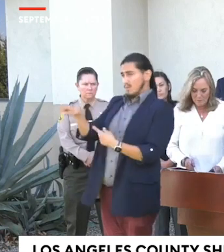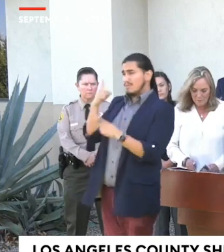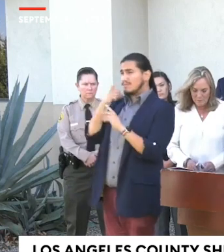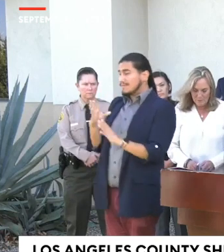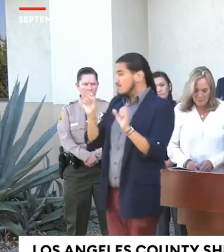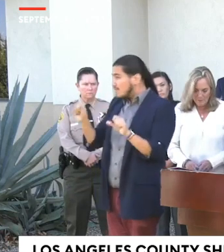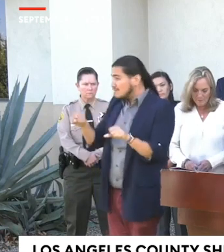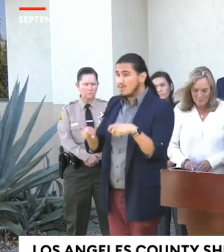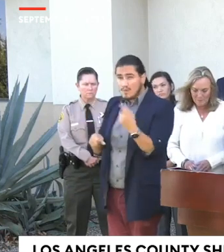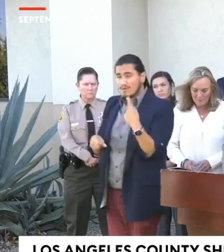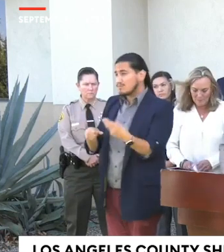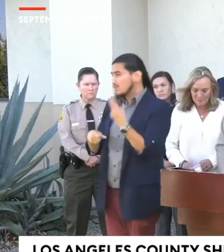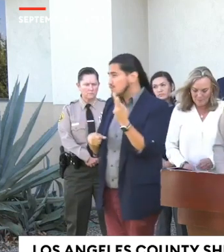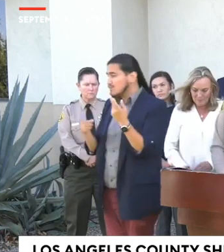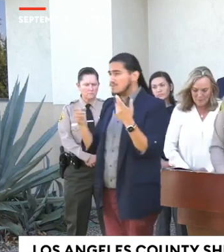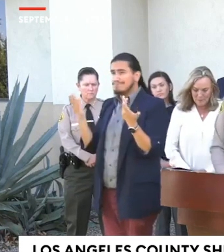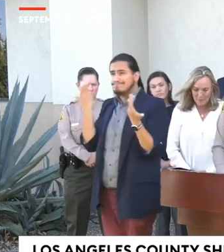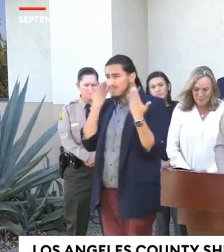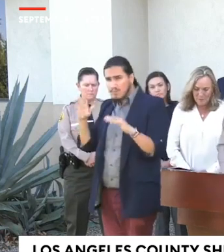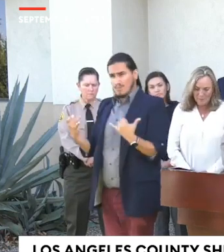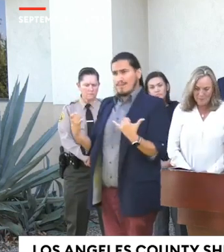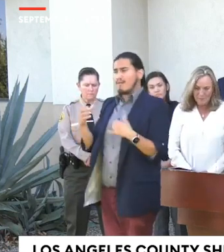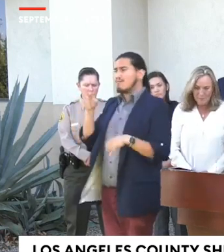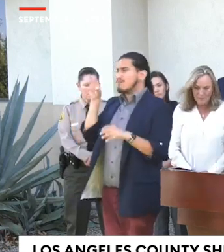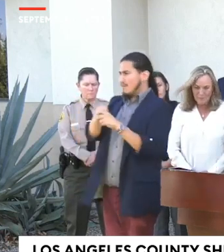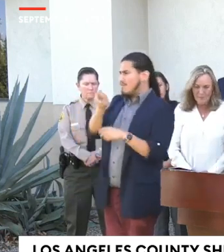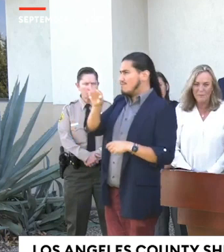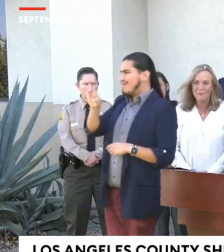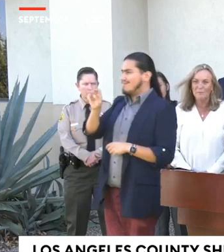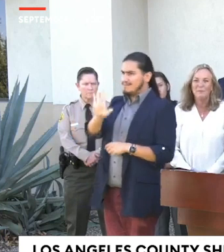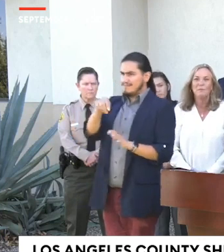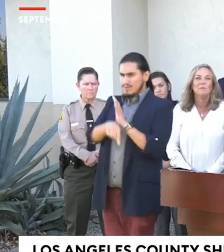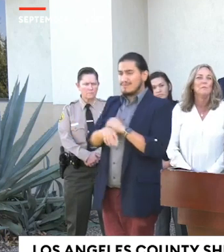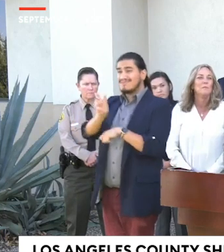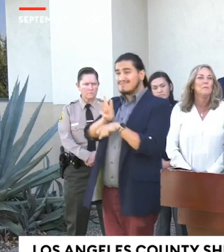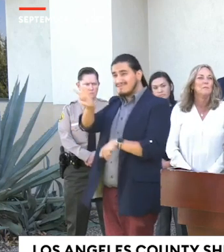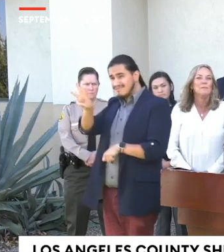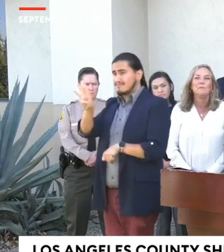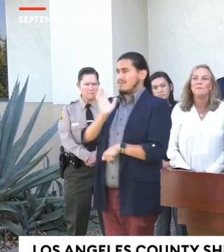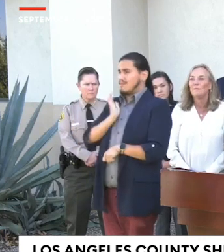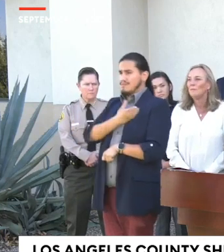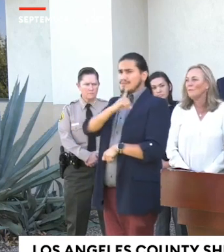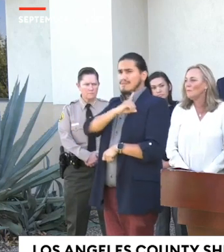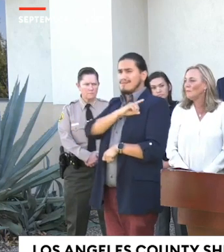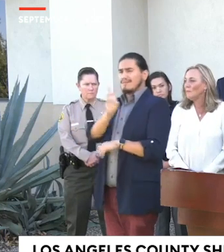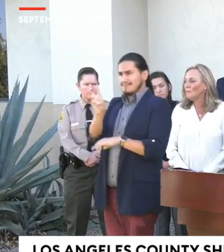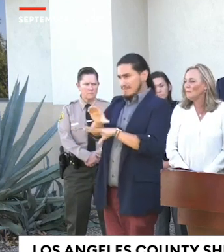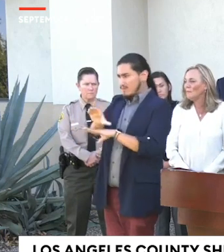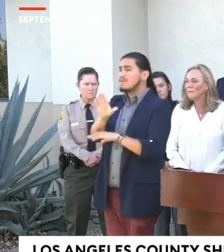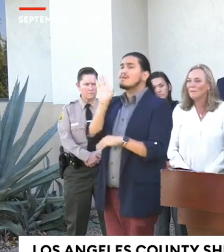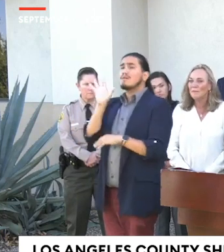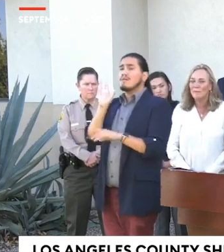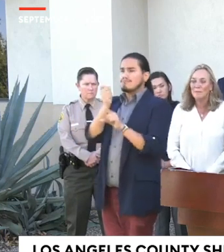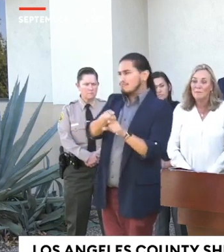the suspects. It could be one, it could be two, in Ryan's murder. Yesterday evening at approximately 6 p.m., our deputy was ambushed while on